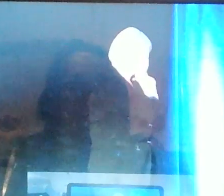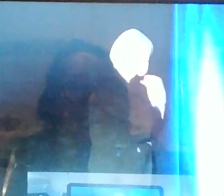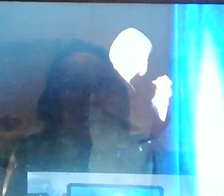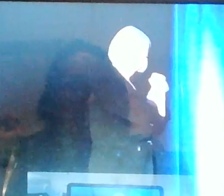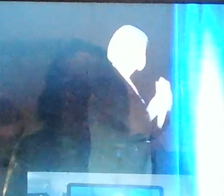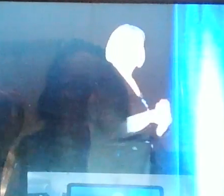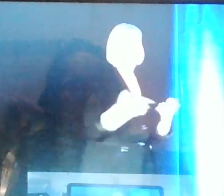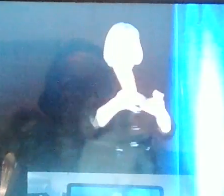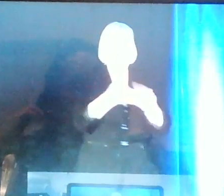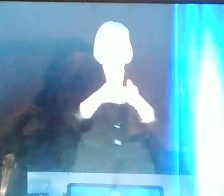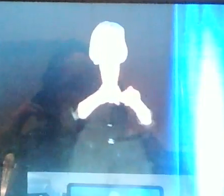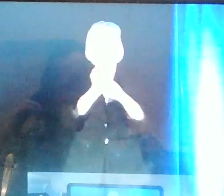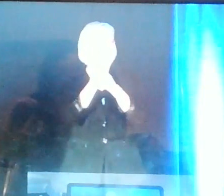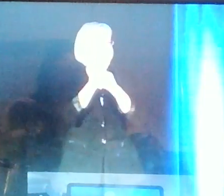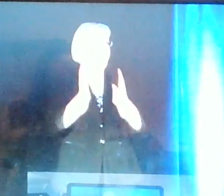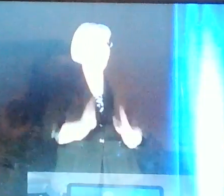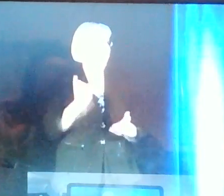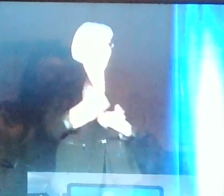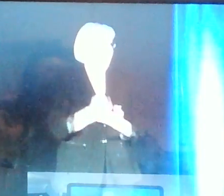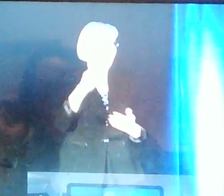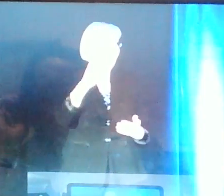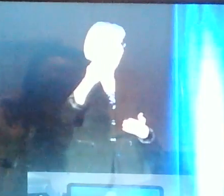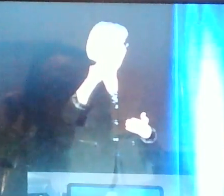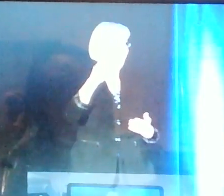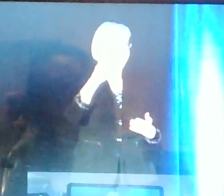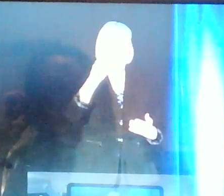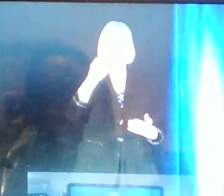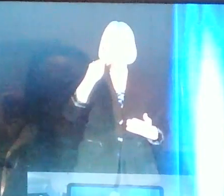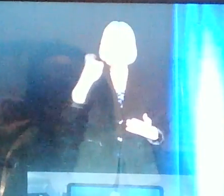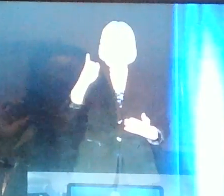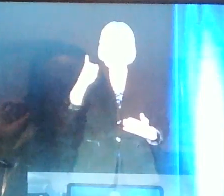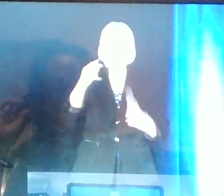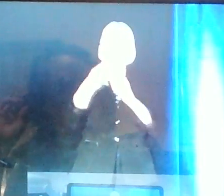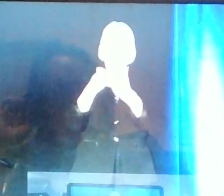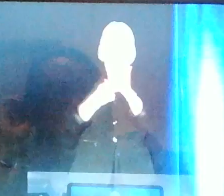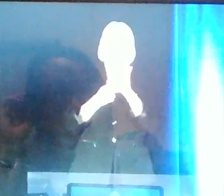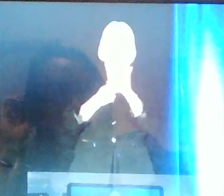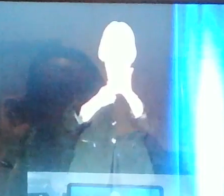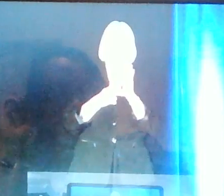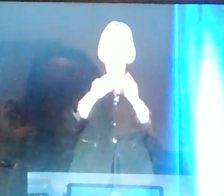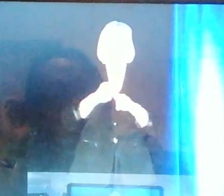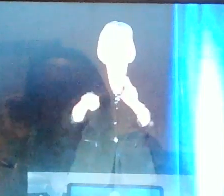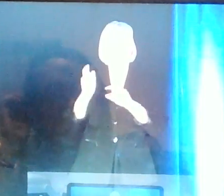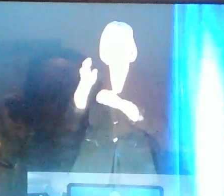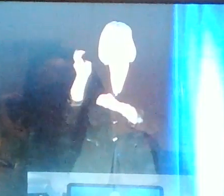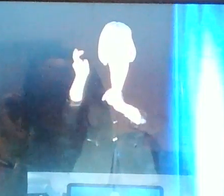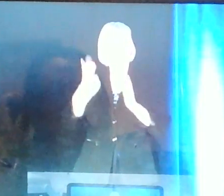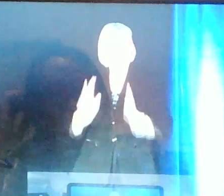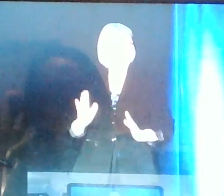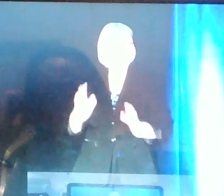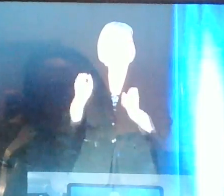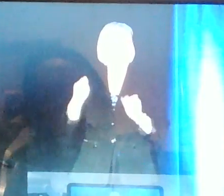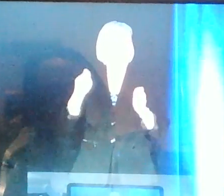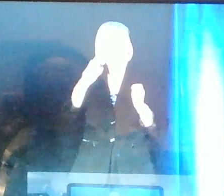right. You can tell I'm skilled from my stance here. But anyways, batters, that is their vendetta role.